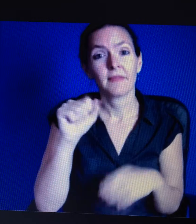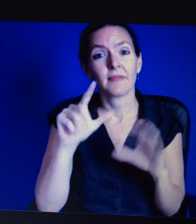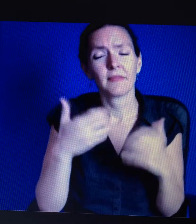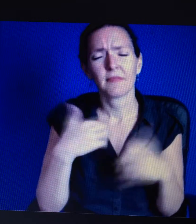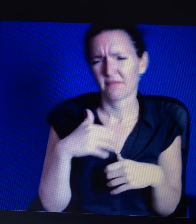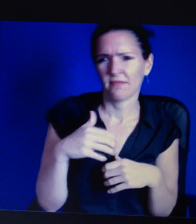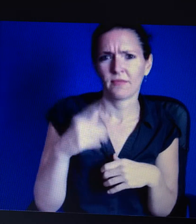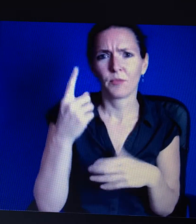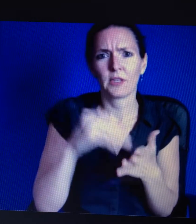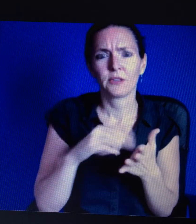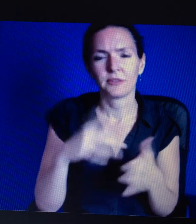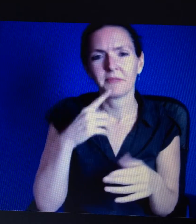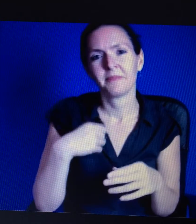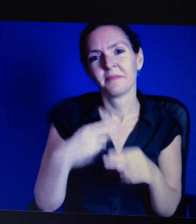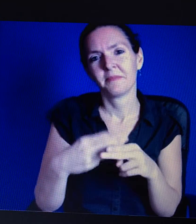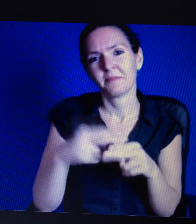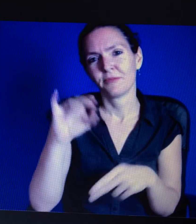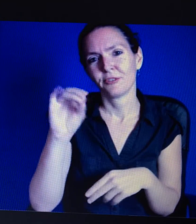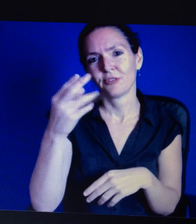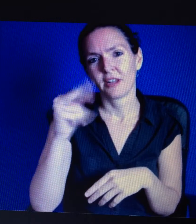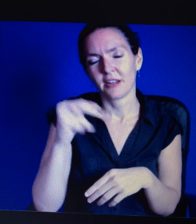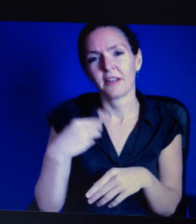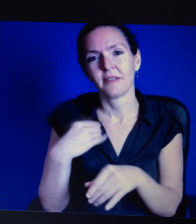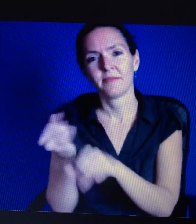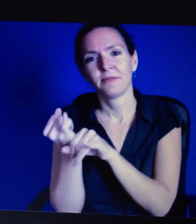it's combined.